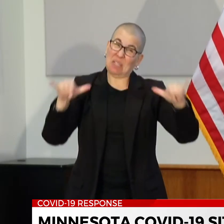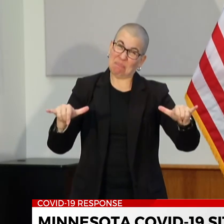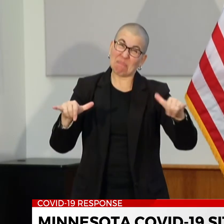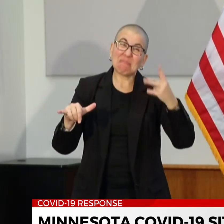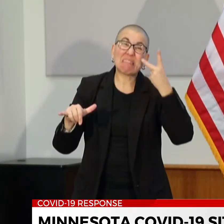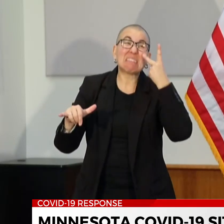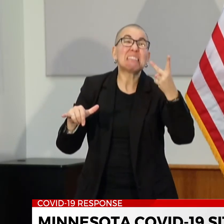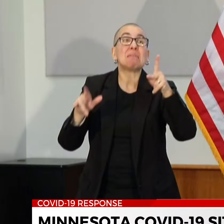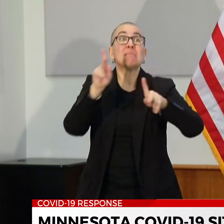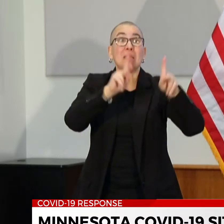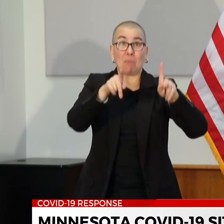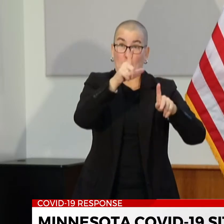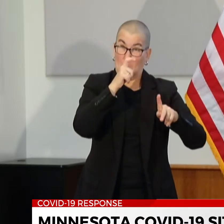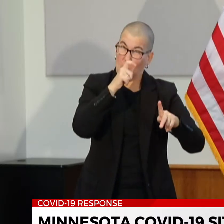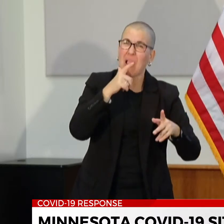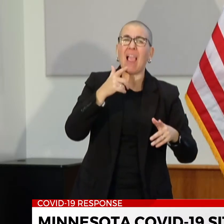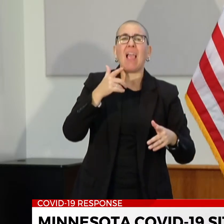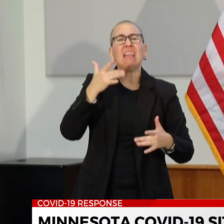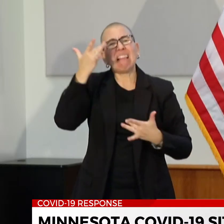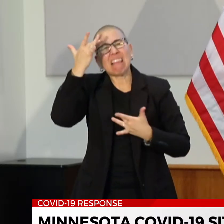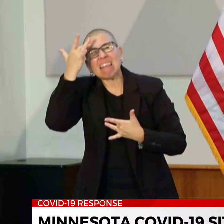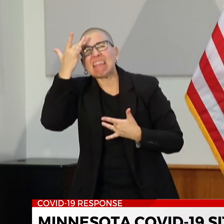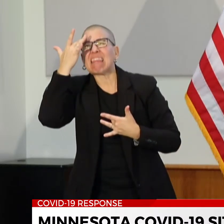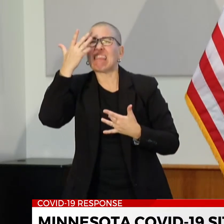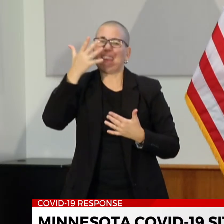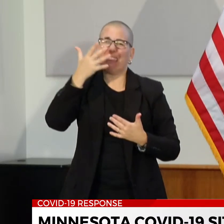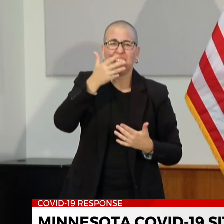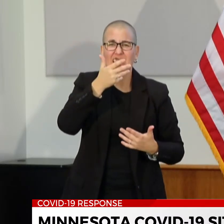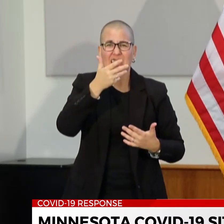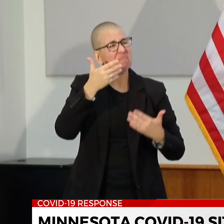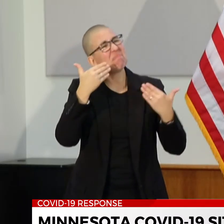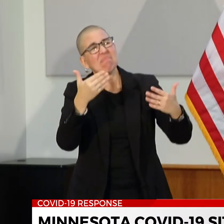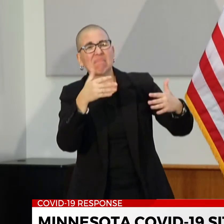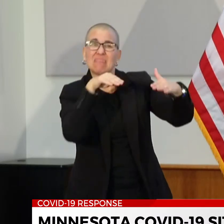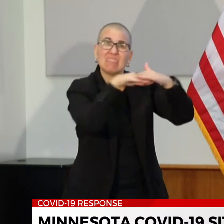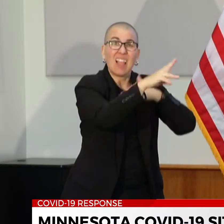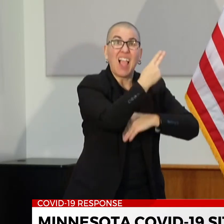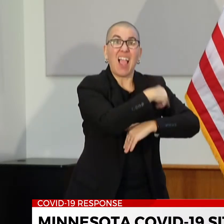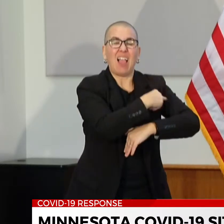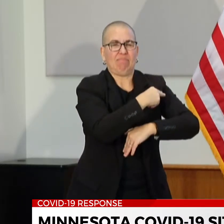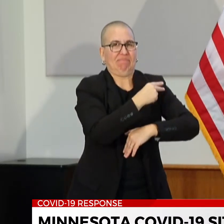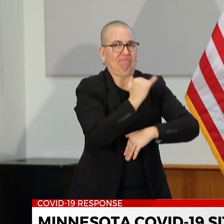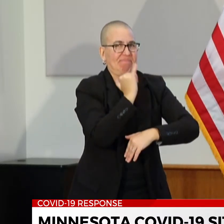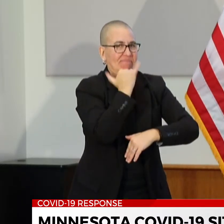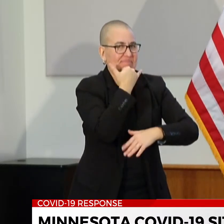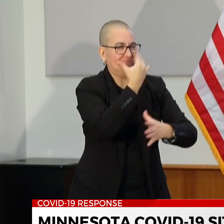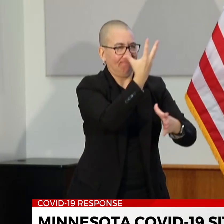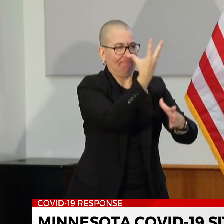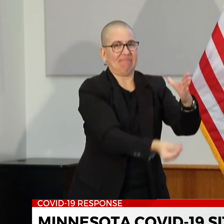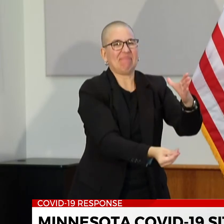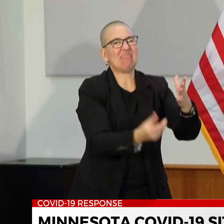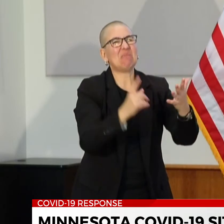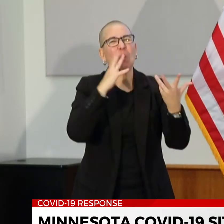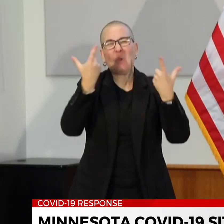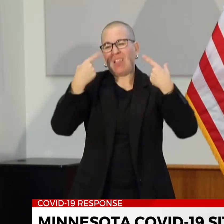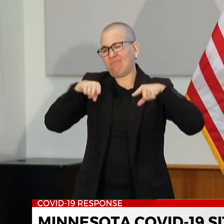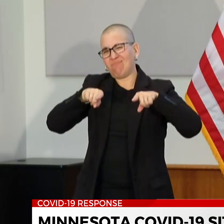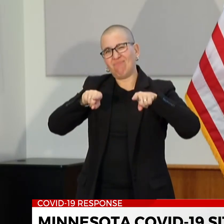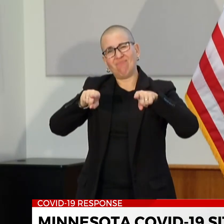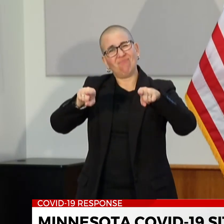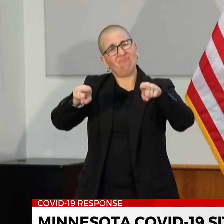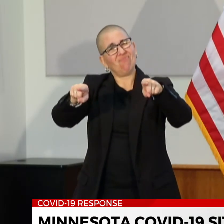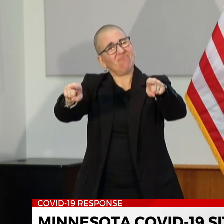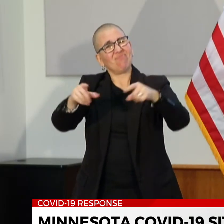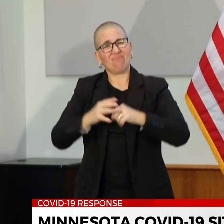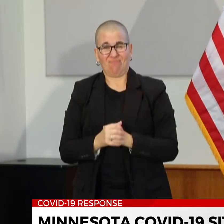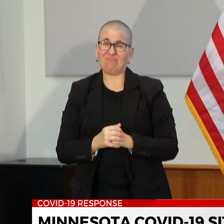moments. We've talked about this a lot, but with this test positivity rate, we also know that more and more people are being exposed